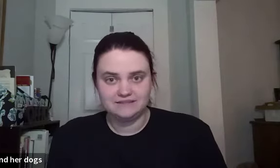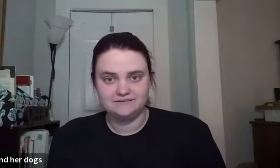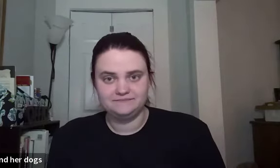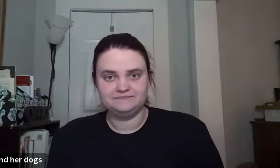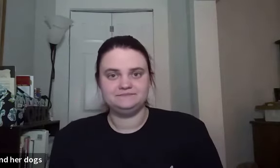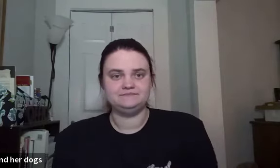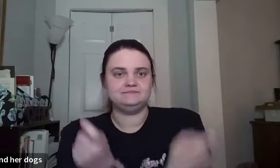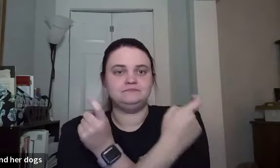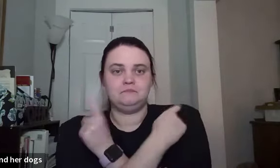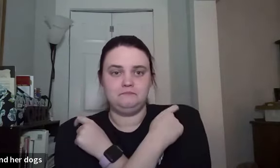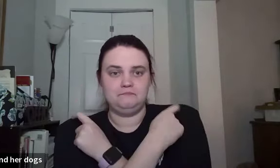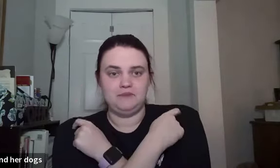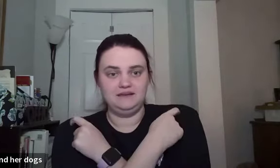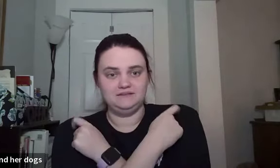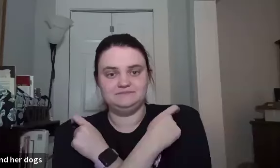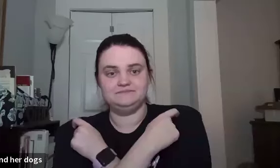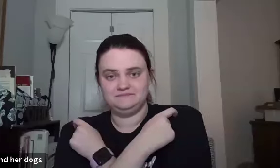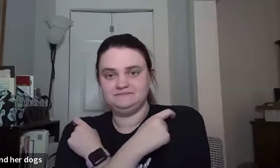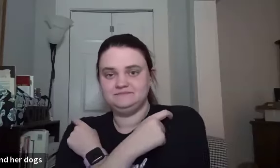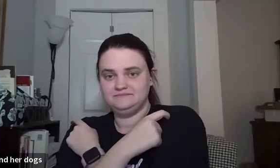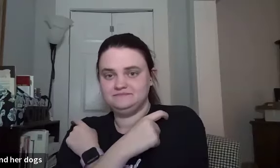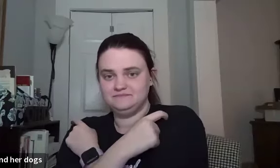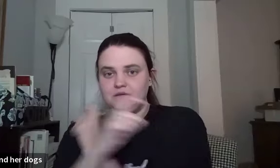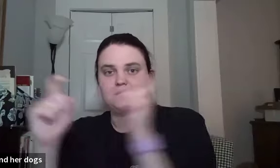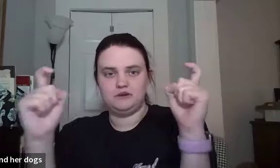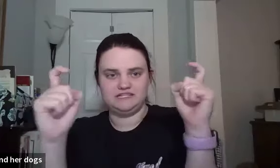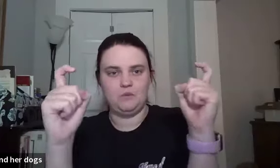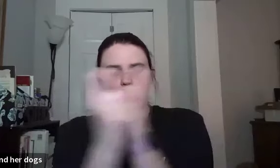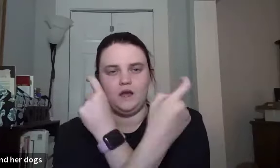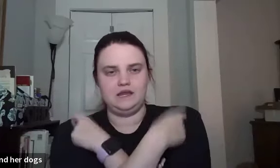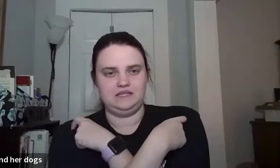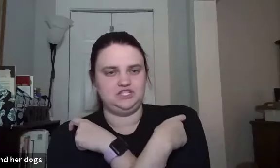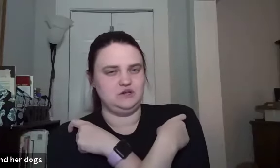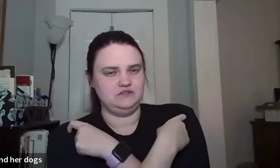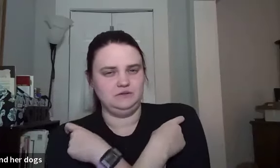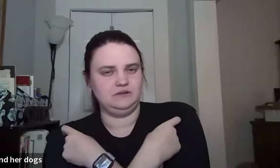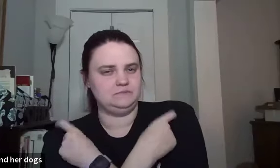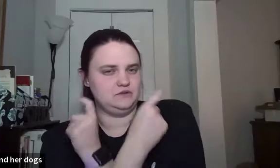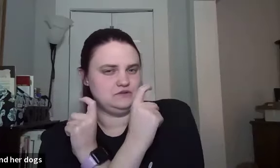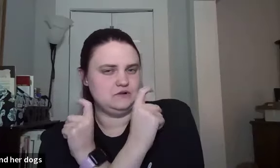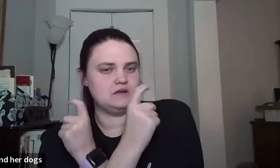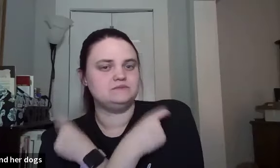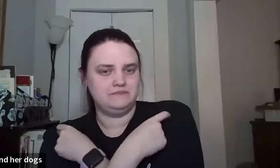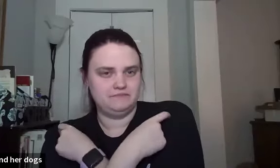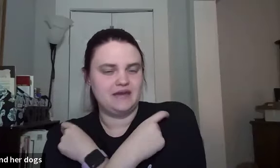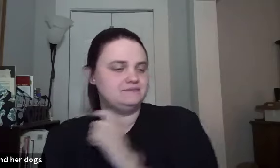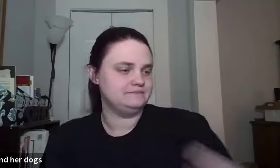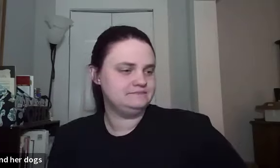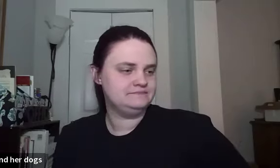Bat, bat. And remember, it is that one. It's just those little claws. Bat.